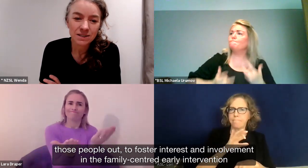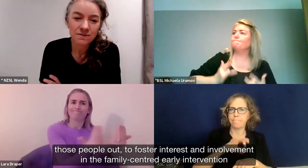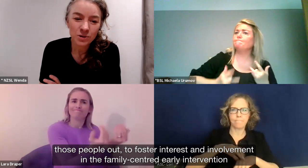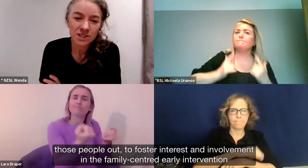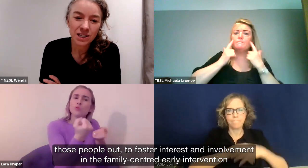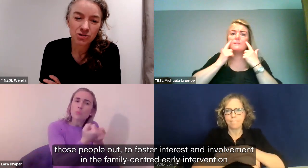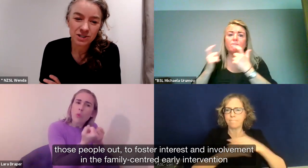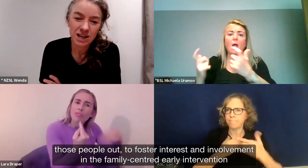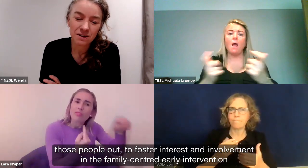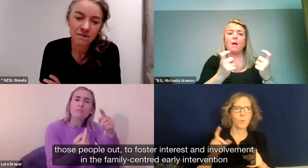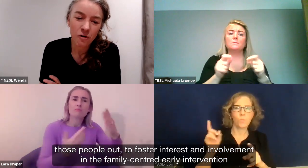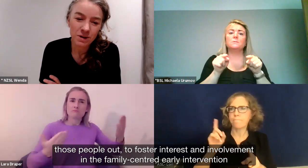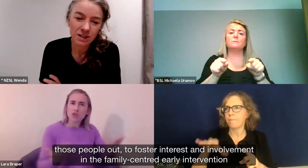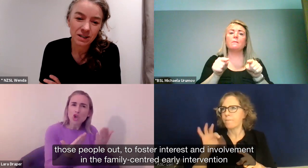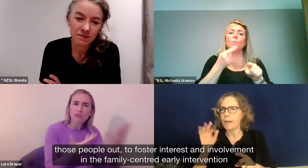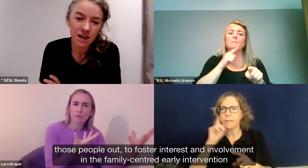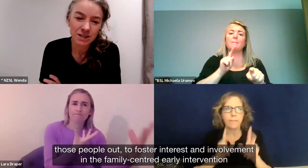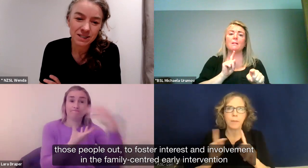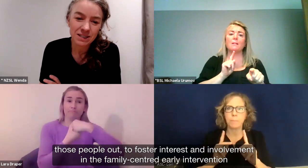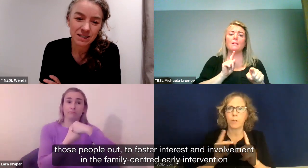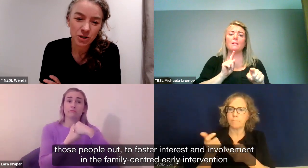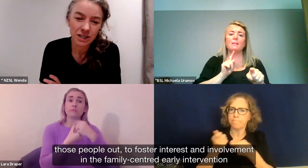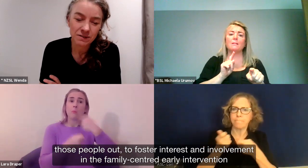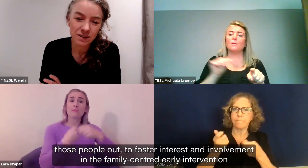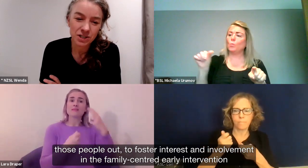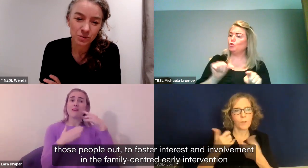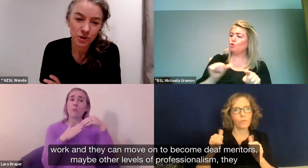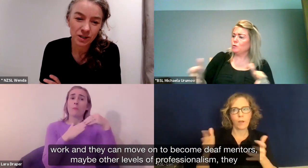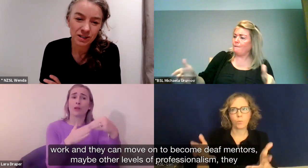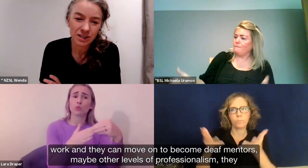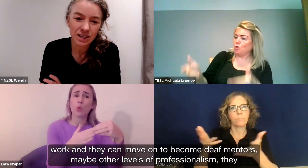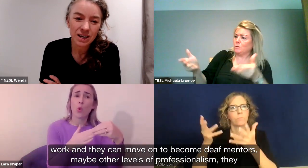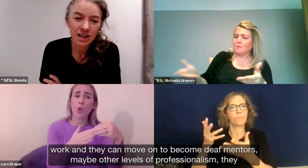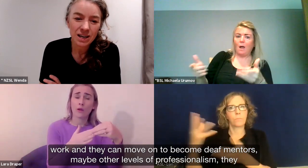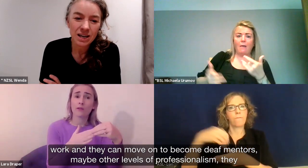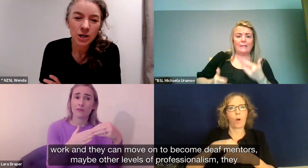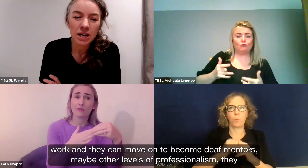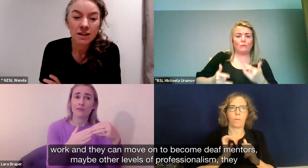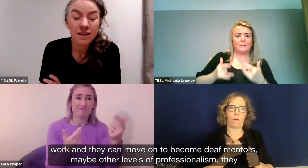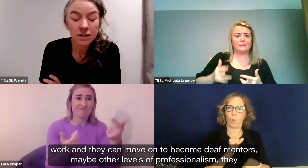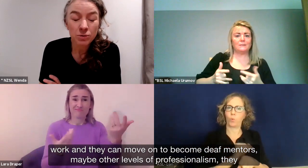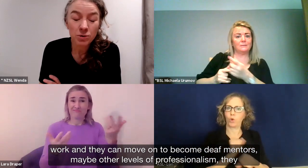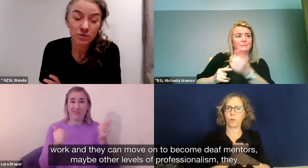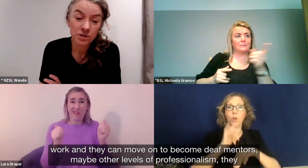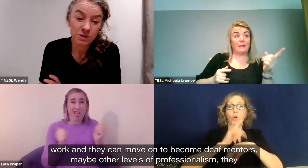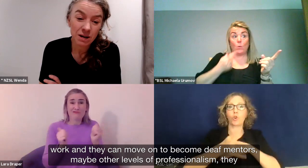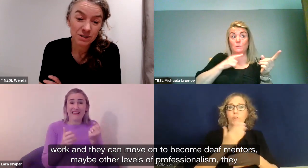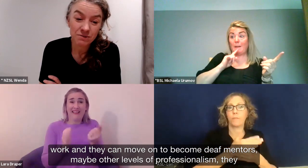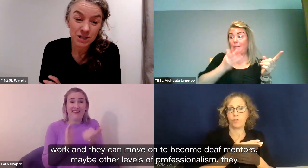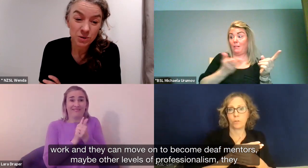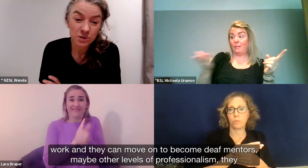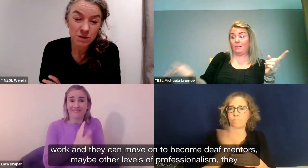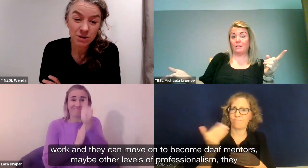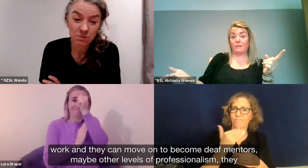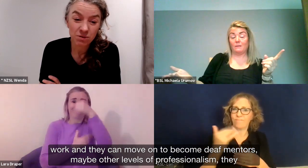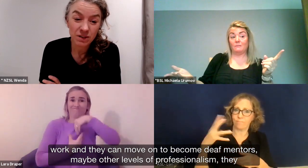To foster interest and involvement in the family centered early intervention work. And they can move on to become